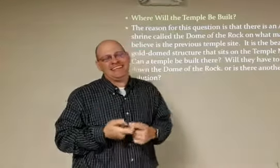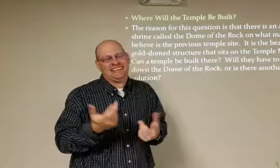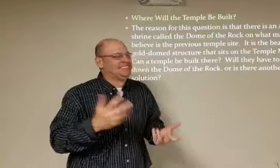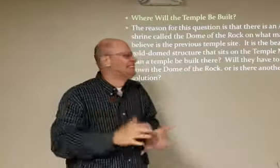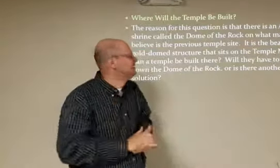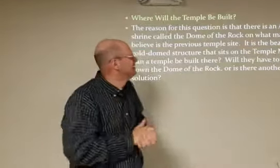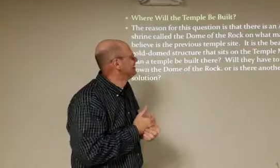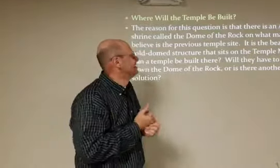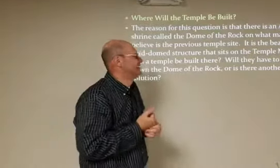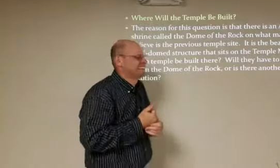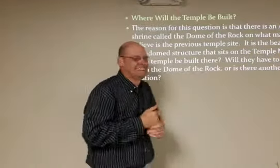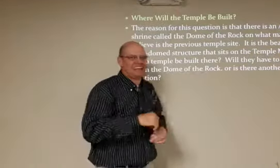I'm gonna put it on hold.